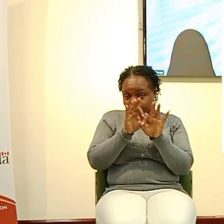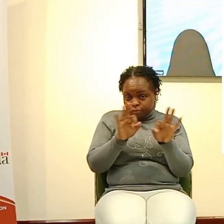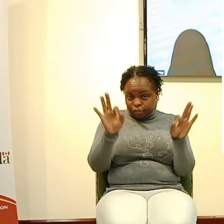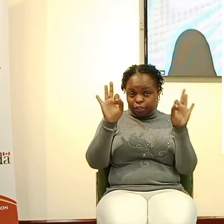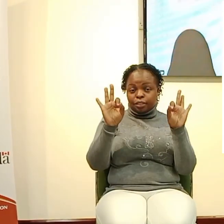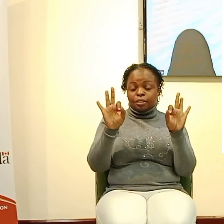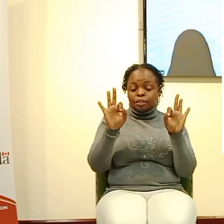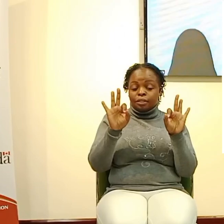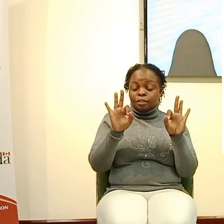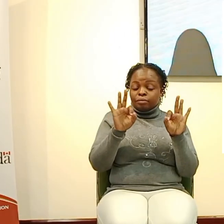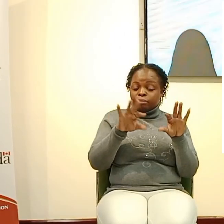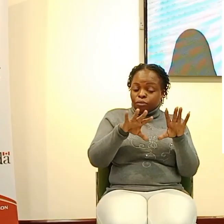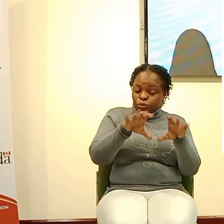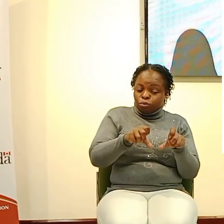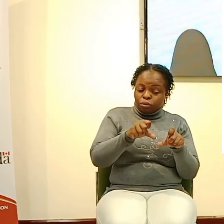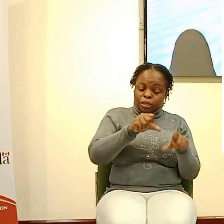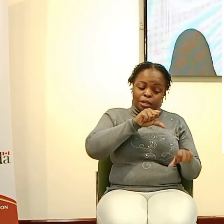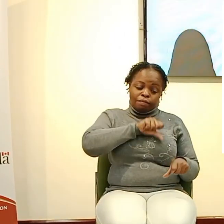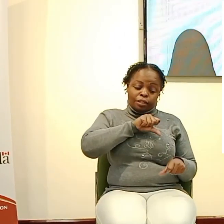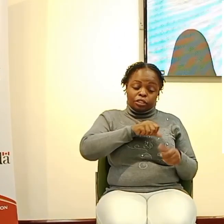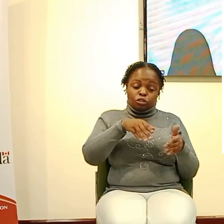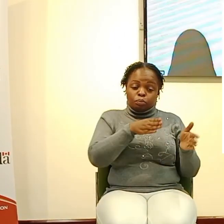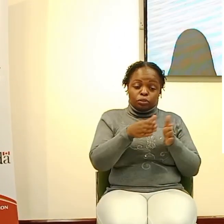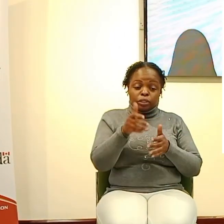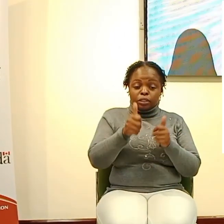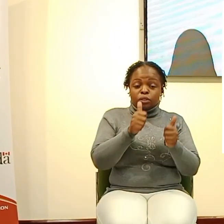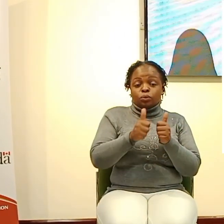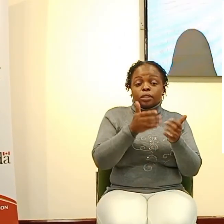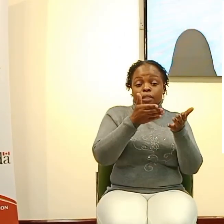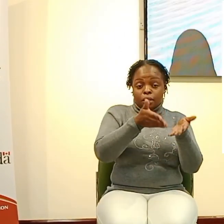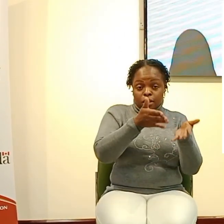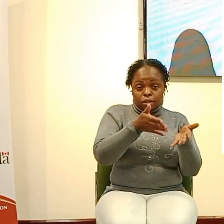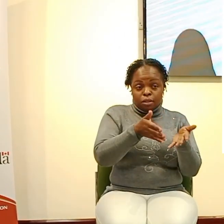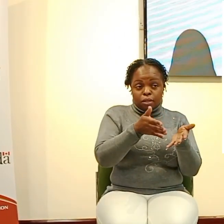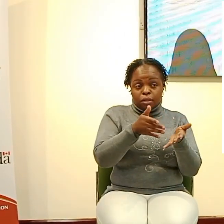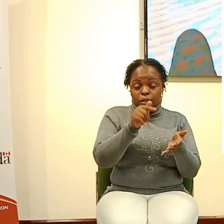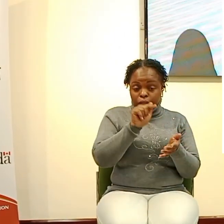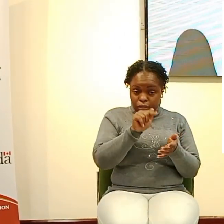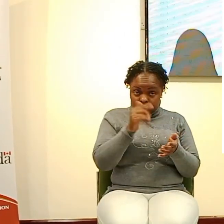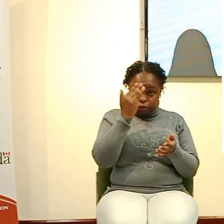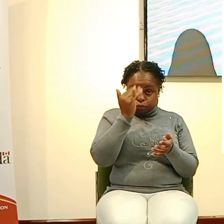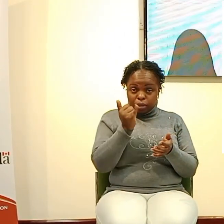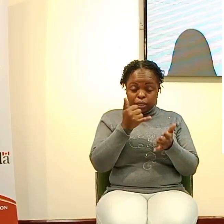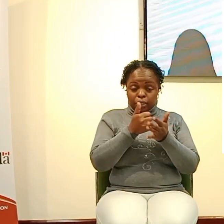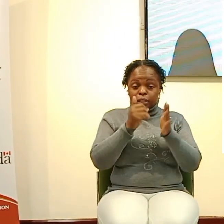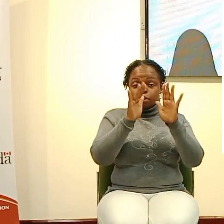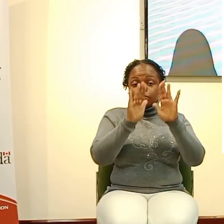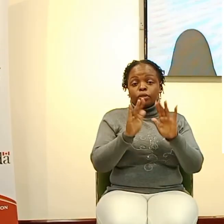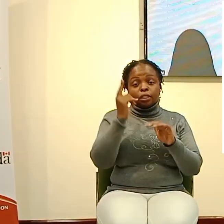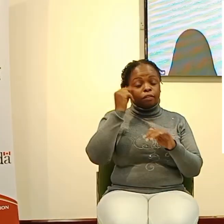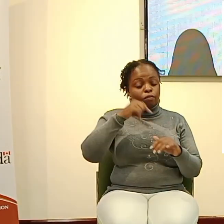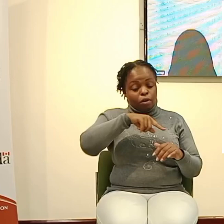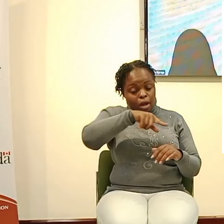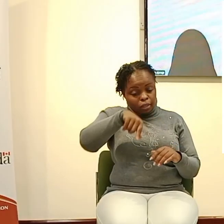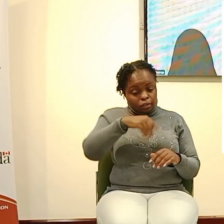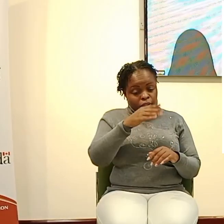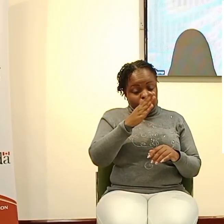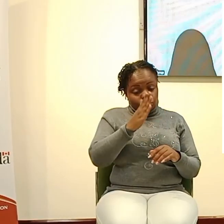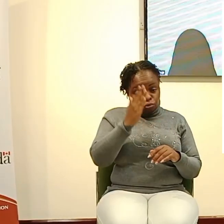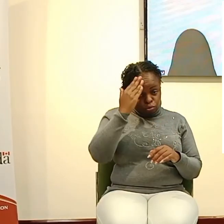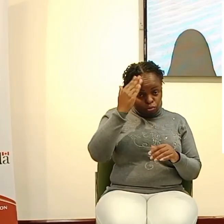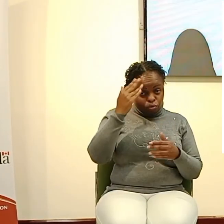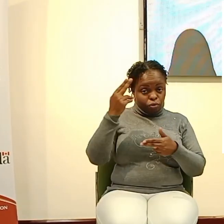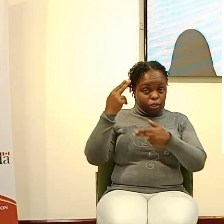took advantage of opportunities that were presented. And this is why it's so important for us to be able to tell our